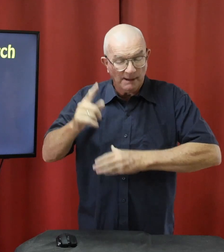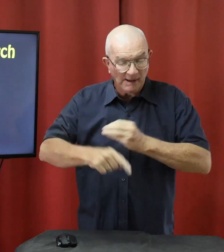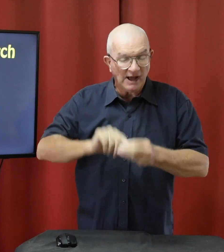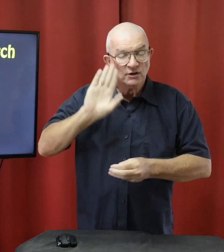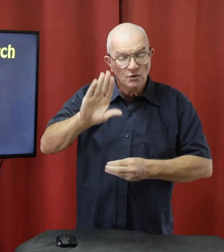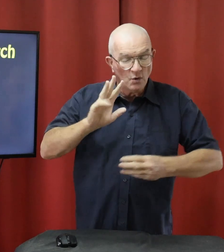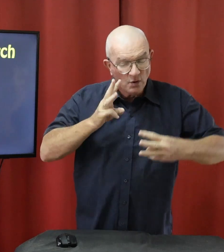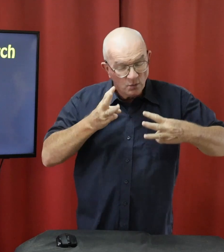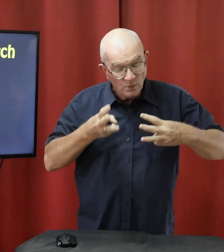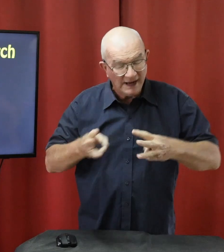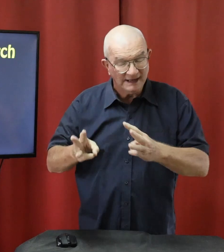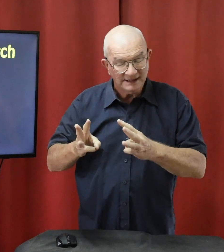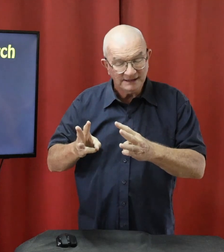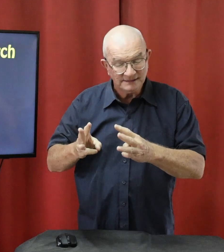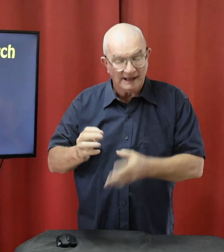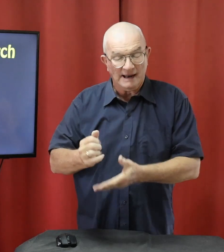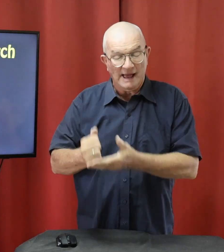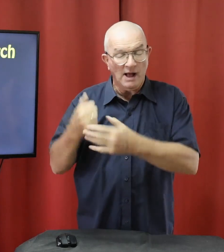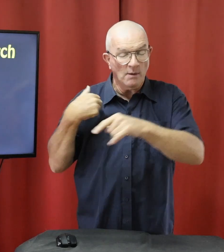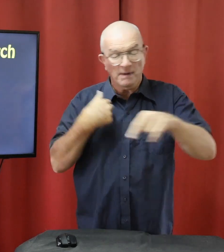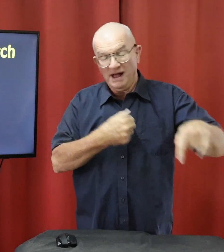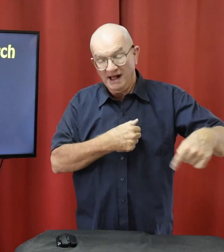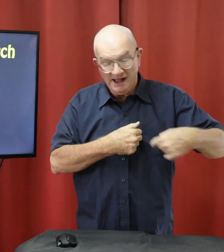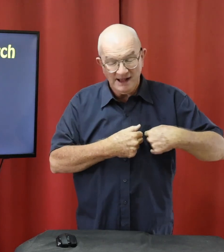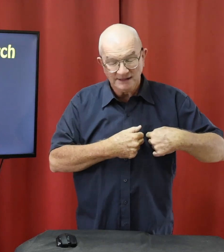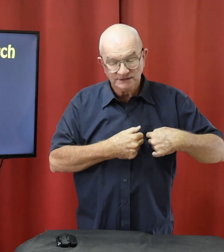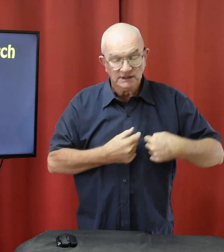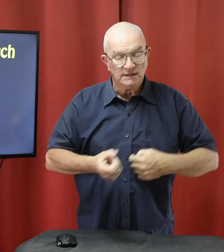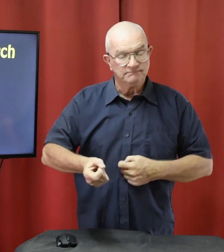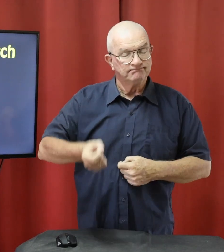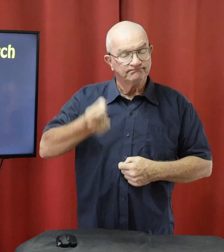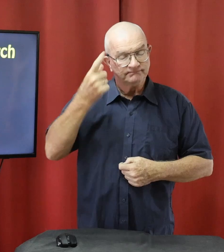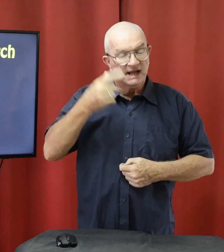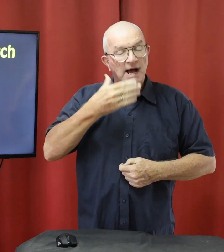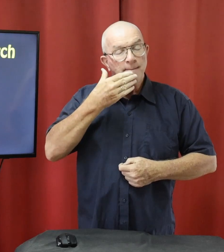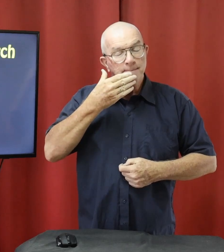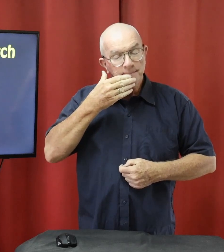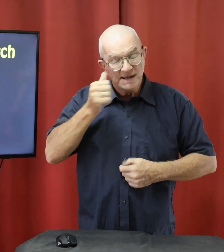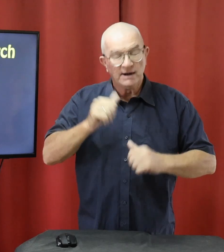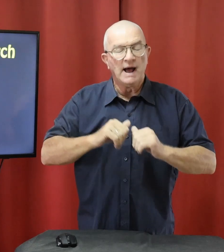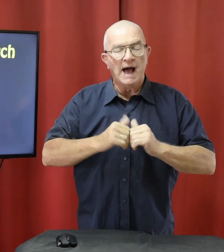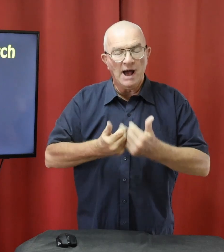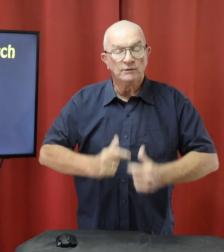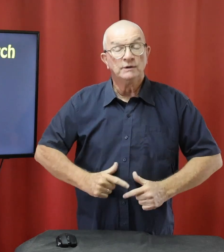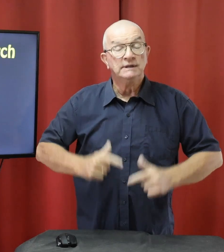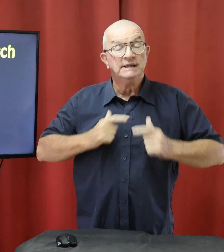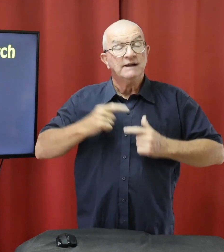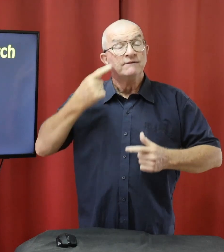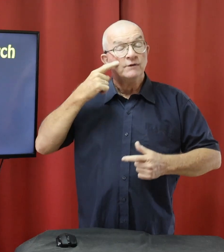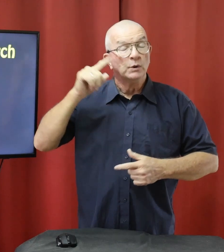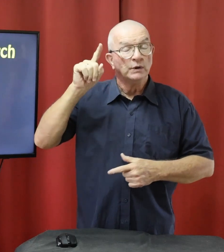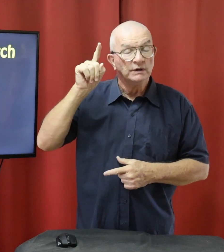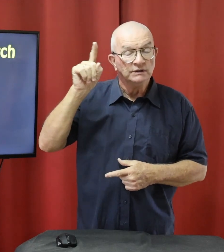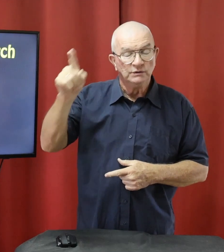plan, about your ways. Help us to understand better how to live for